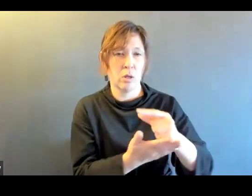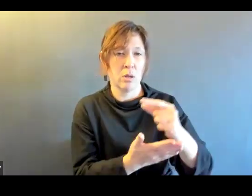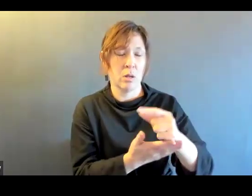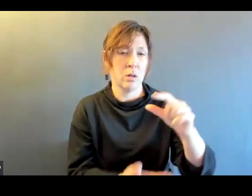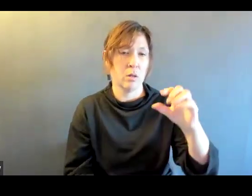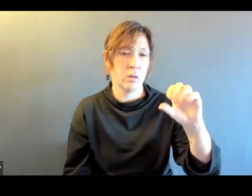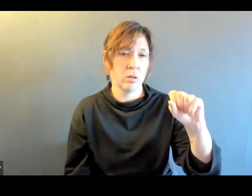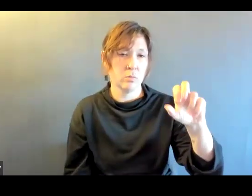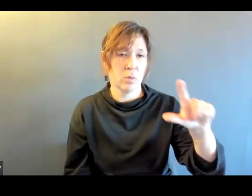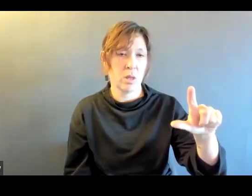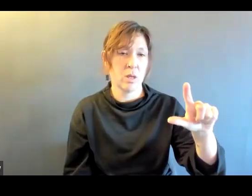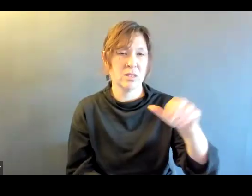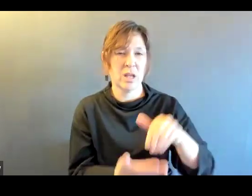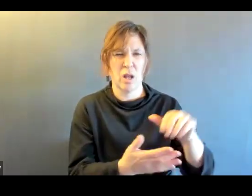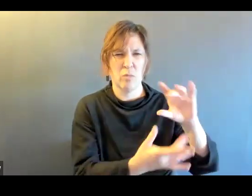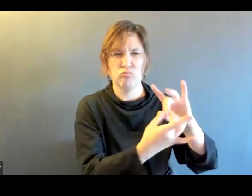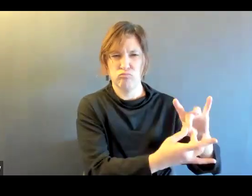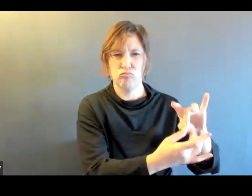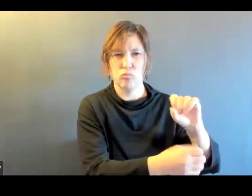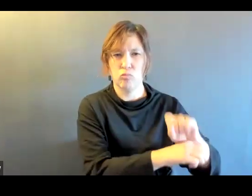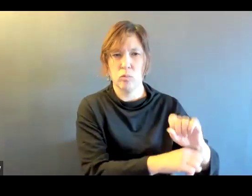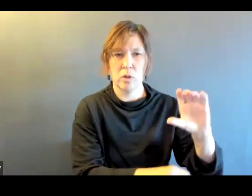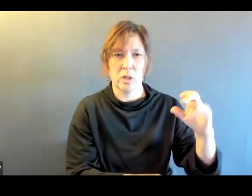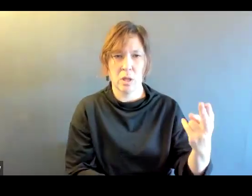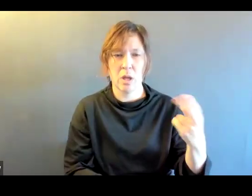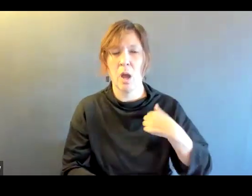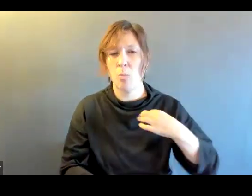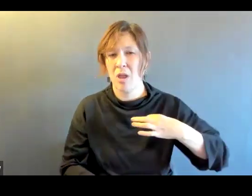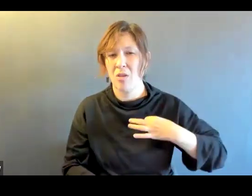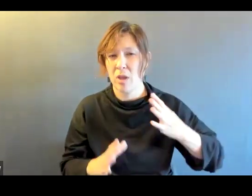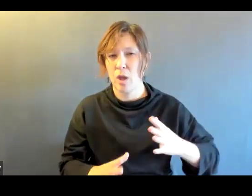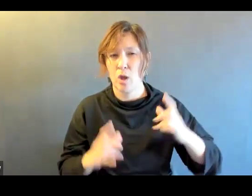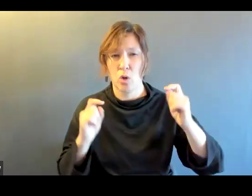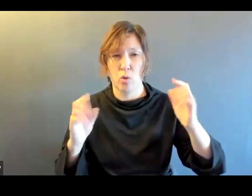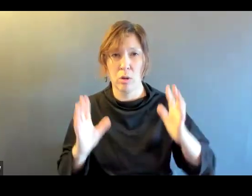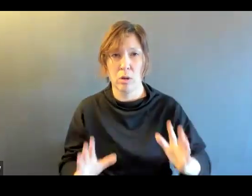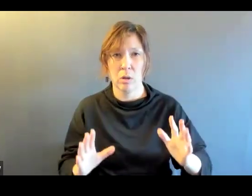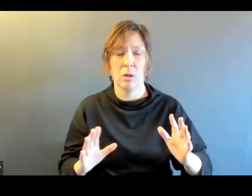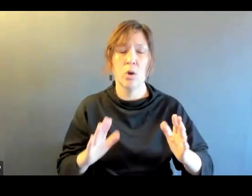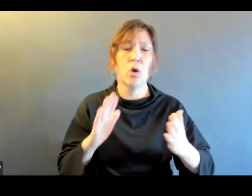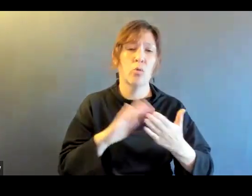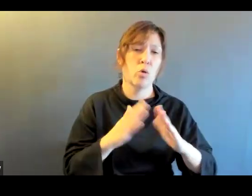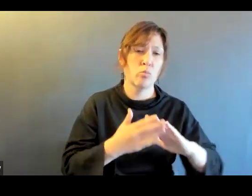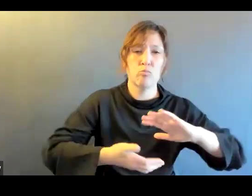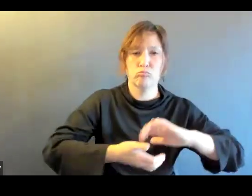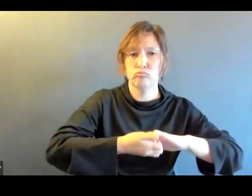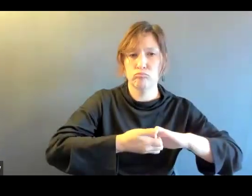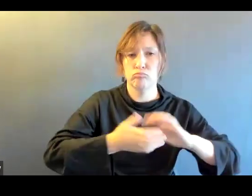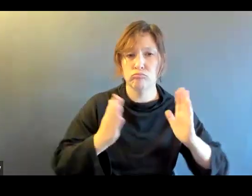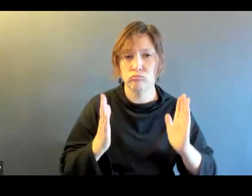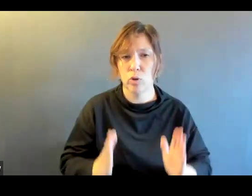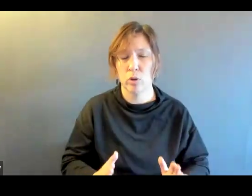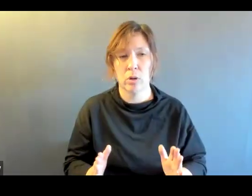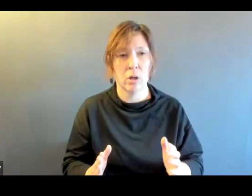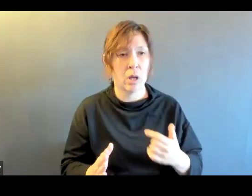since the pandemic. I have served personally as a volunteer tutor and strategically as a community partner. Tonight, I come before you